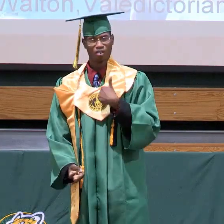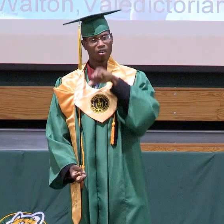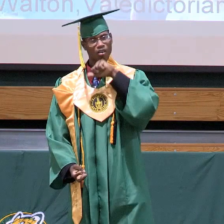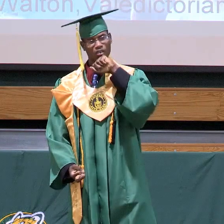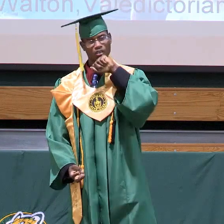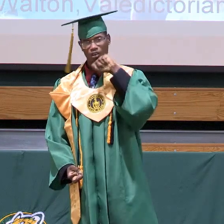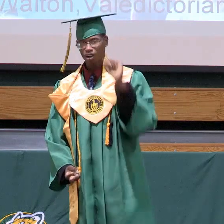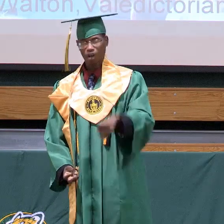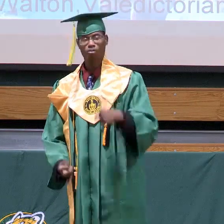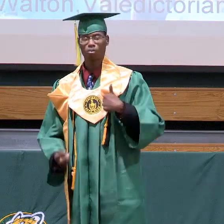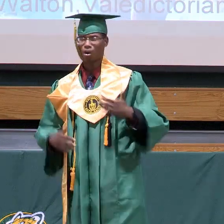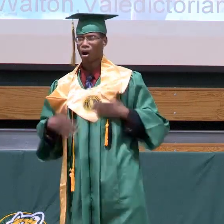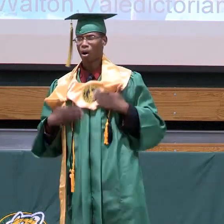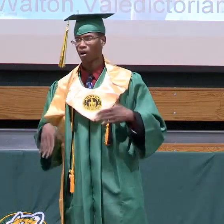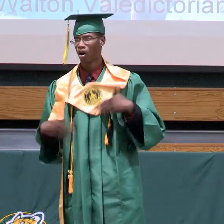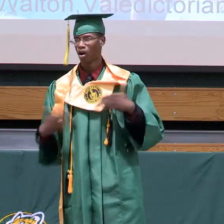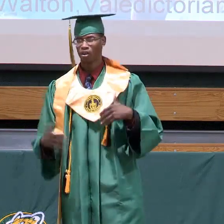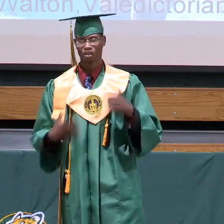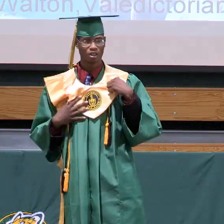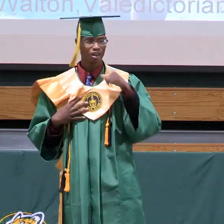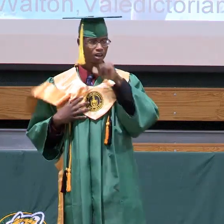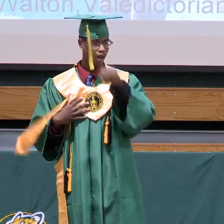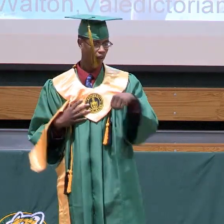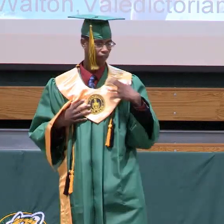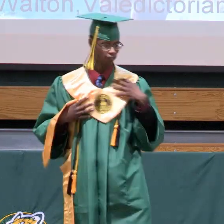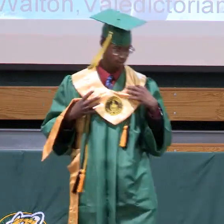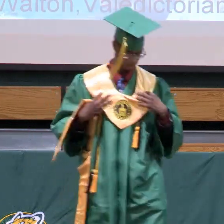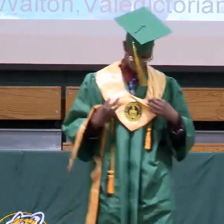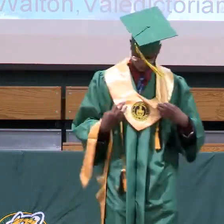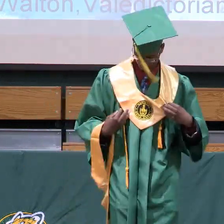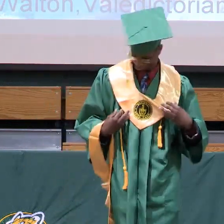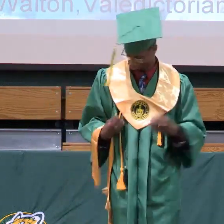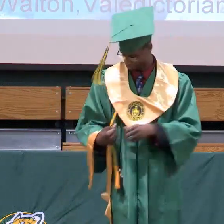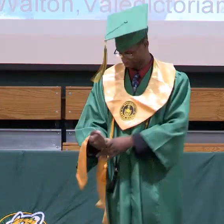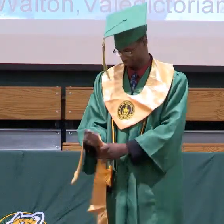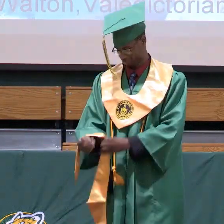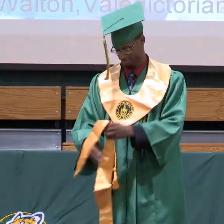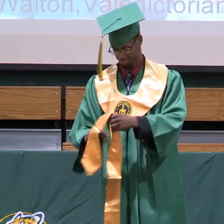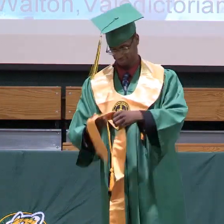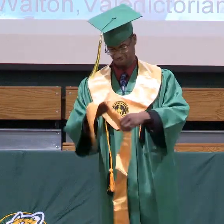dorm, and it's something that I've learned to really love and has made me very happy.